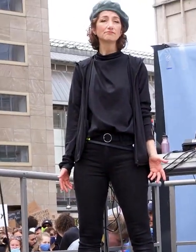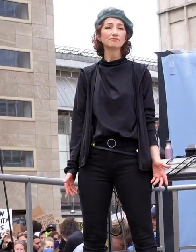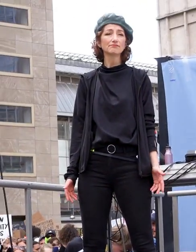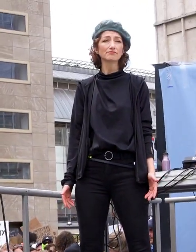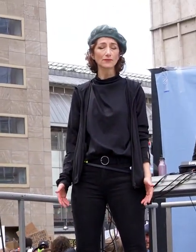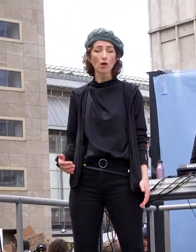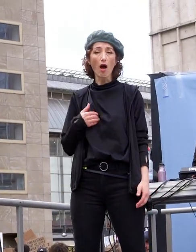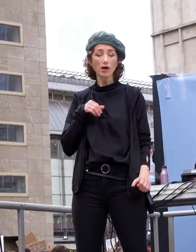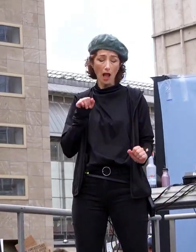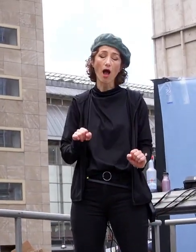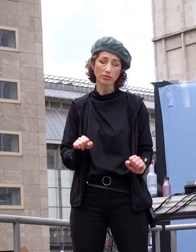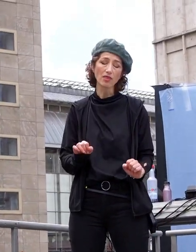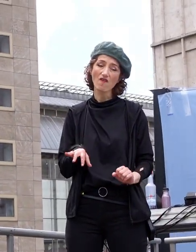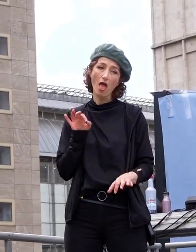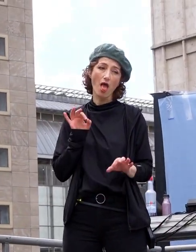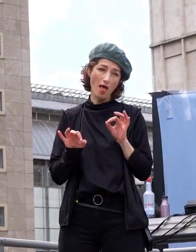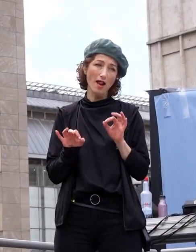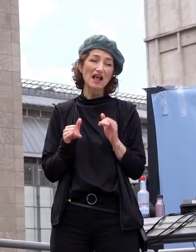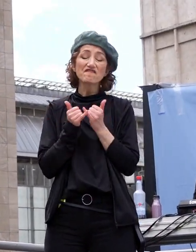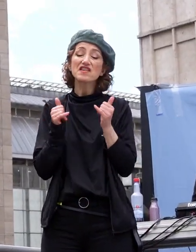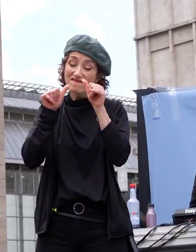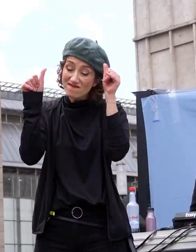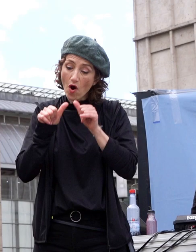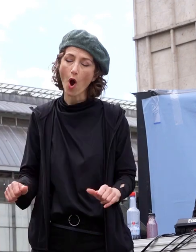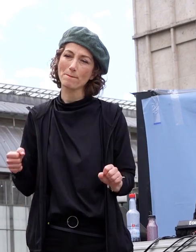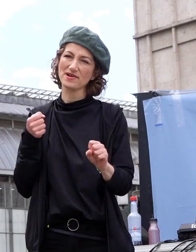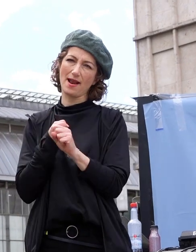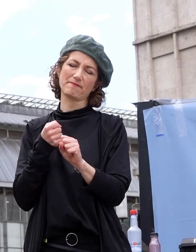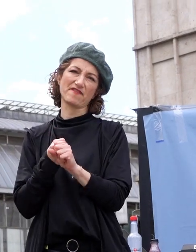Choice how we fight.